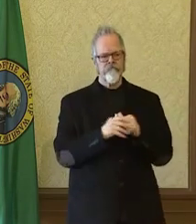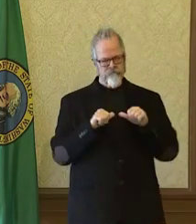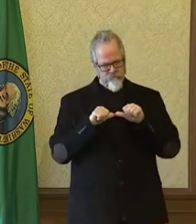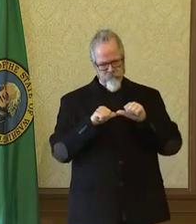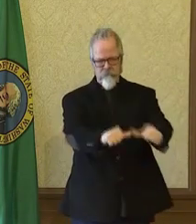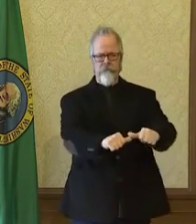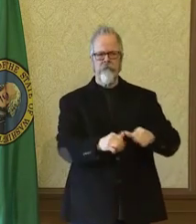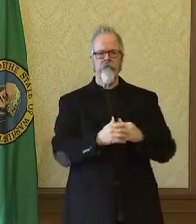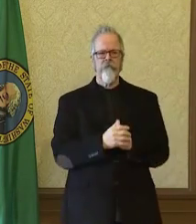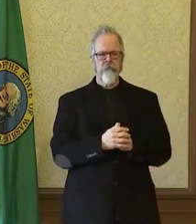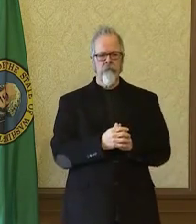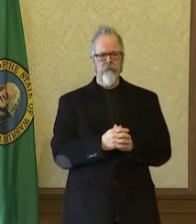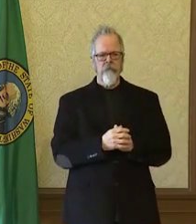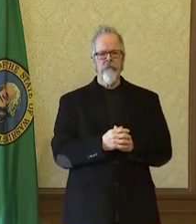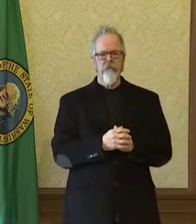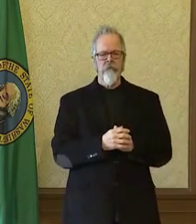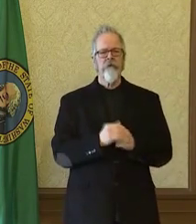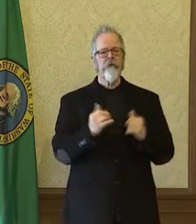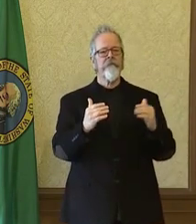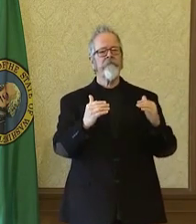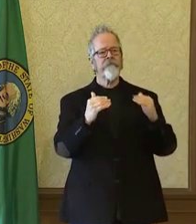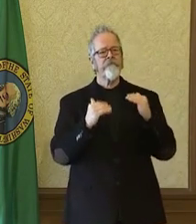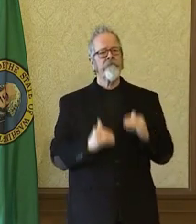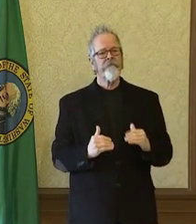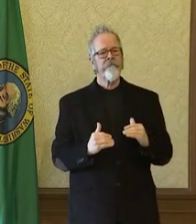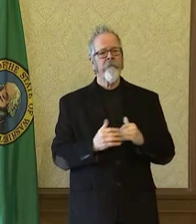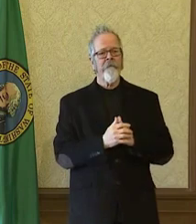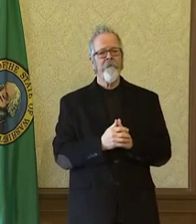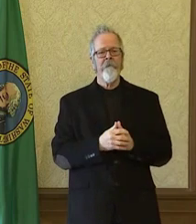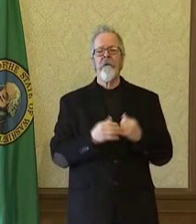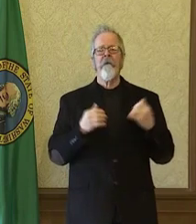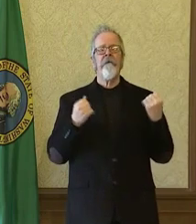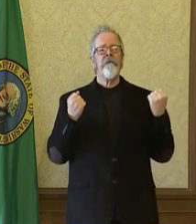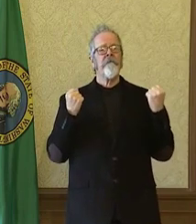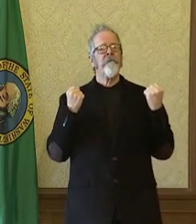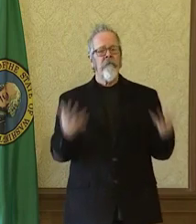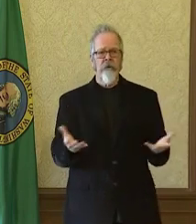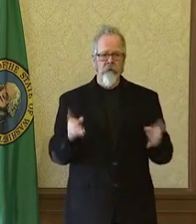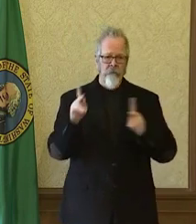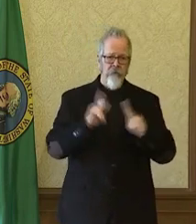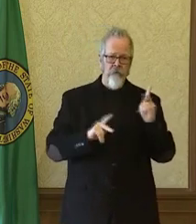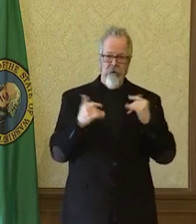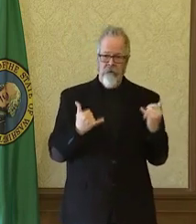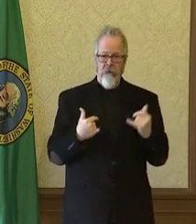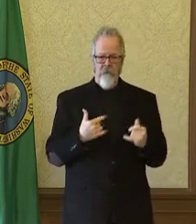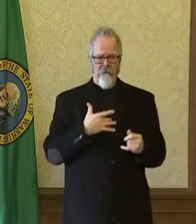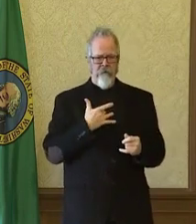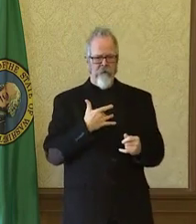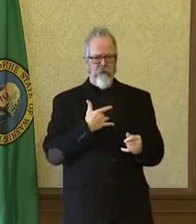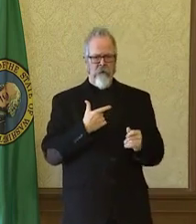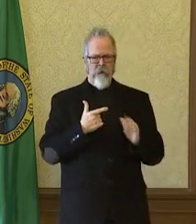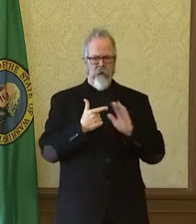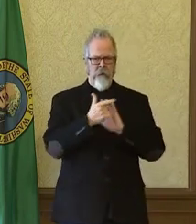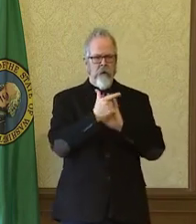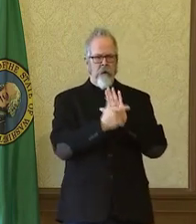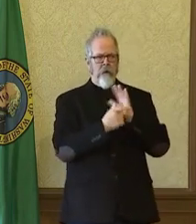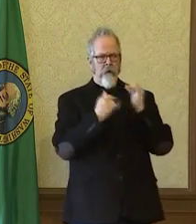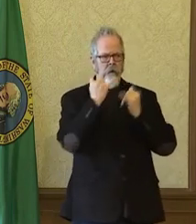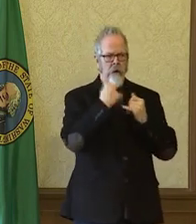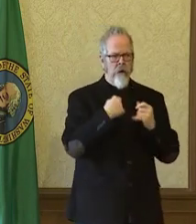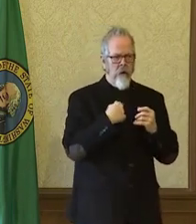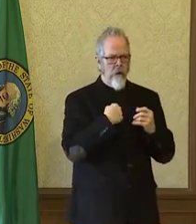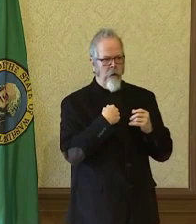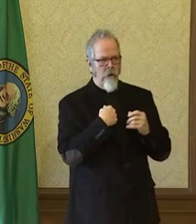help unemployment compensation, eviction and foreclosure, and as you know, we've put a moratorium on evictions